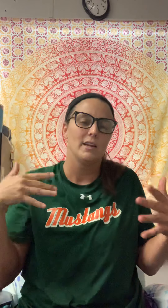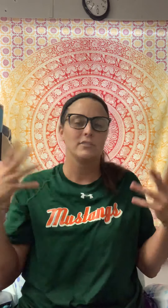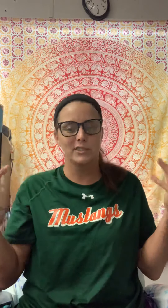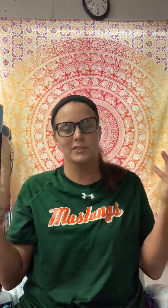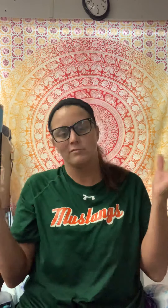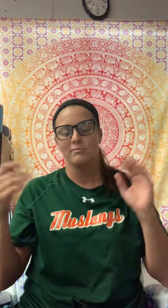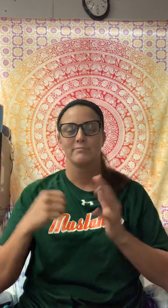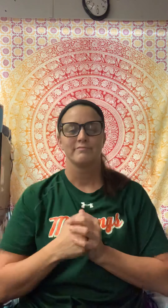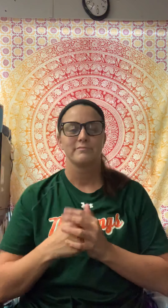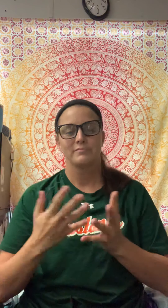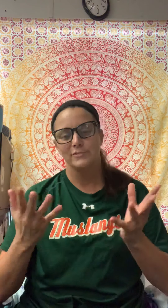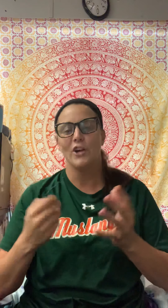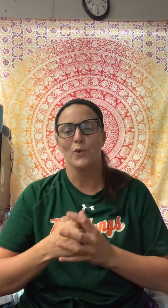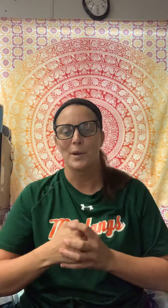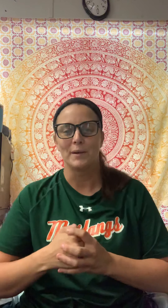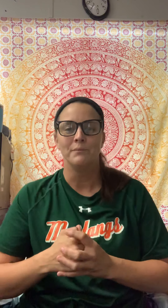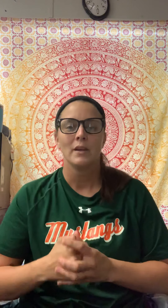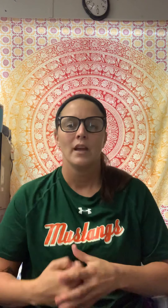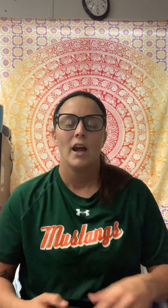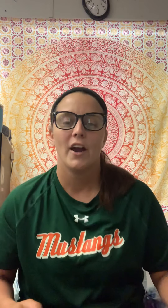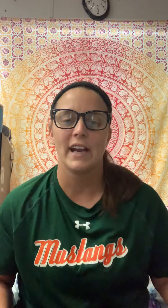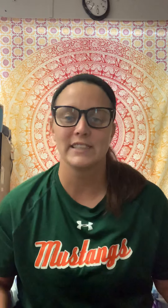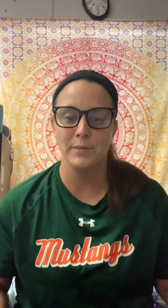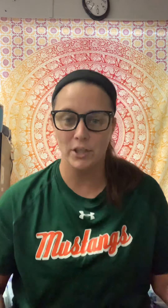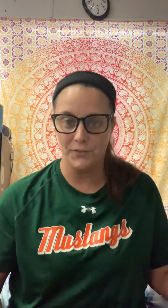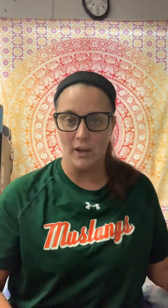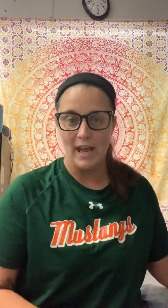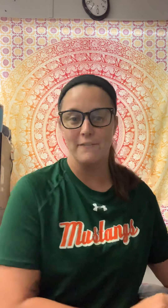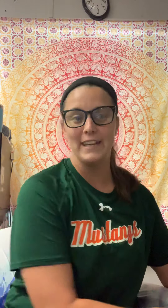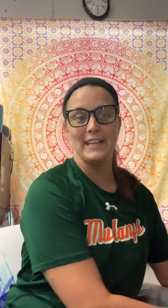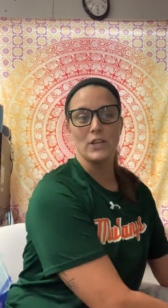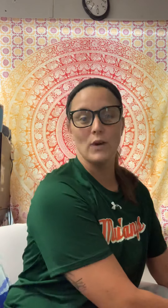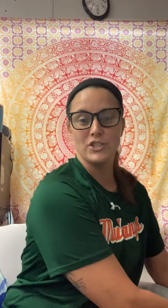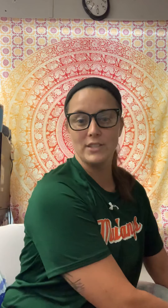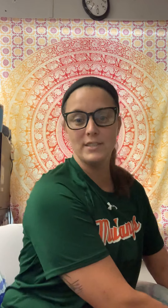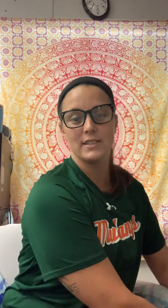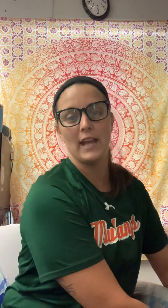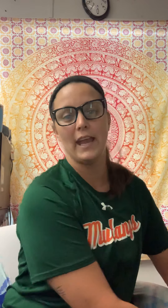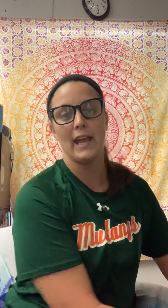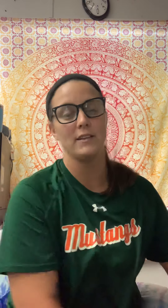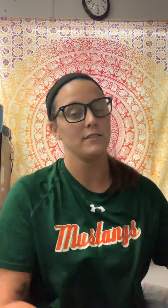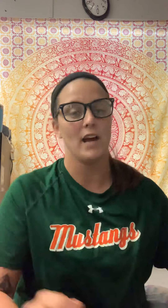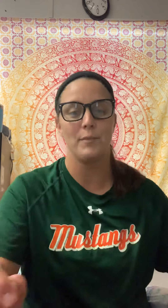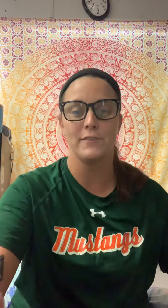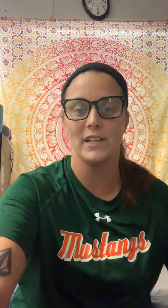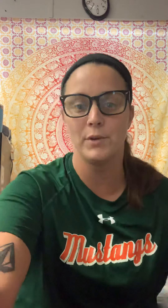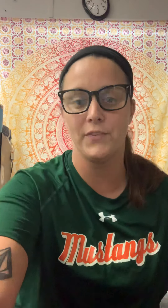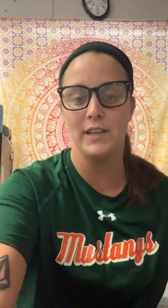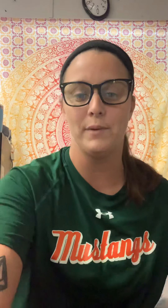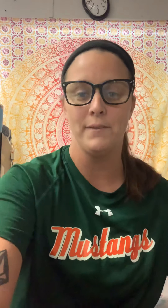Just, y'all know what I mean. All right, guys, let me know if y'all have any questions, and I'll be available if you need me.